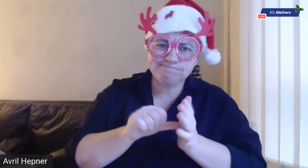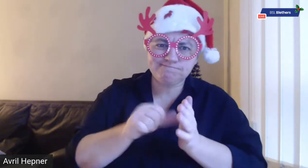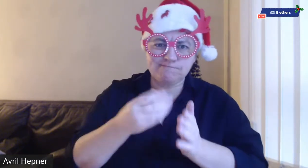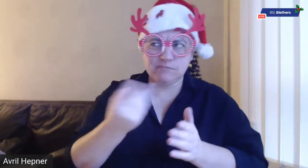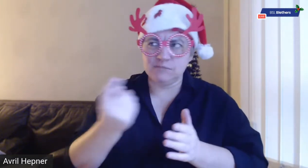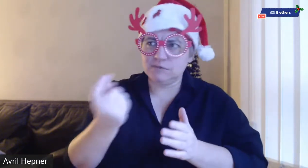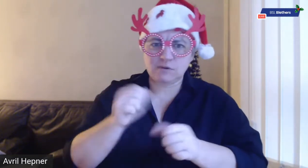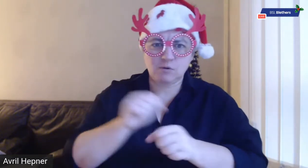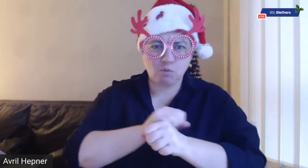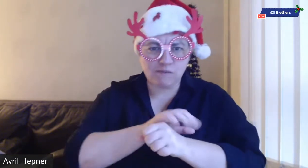it?